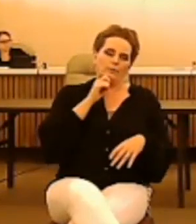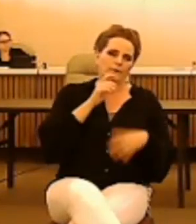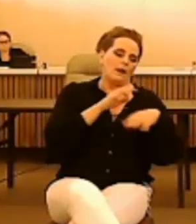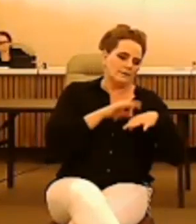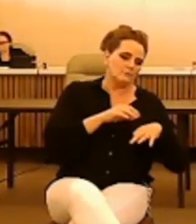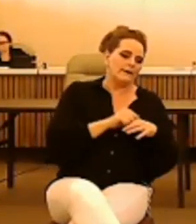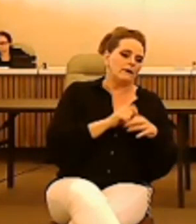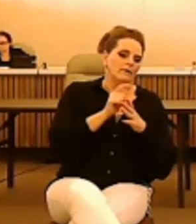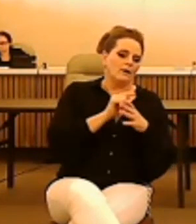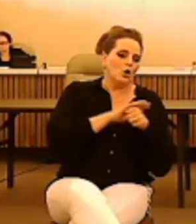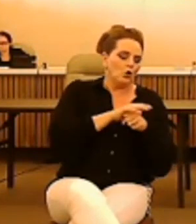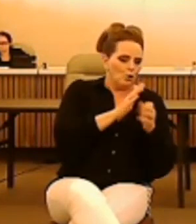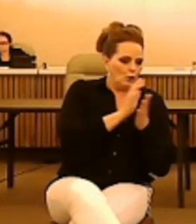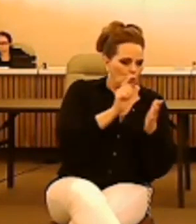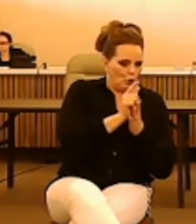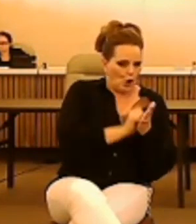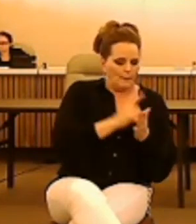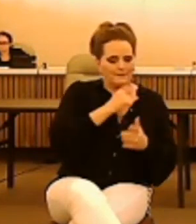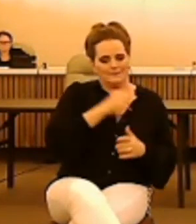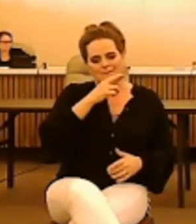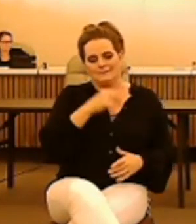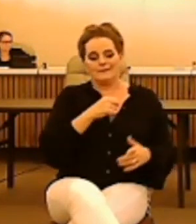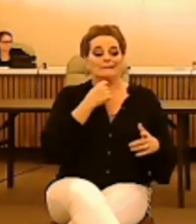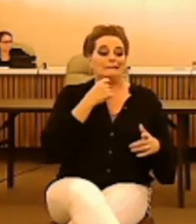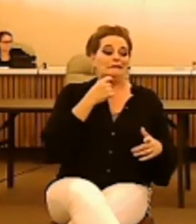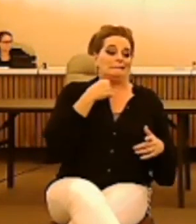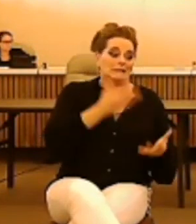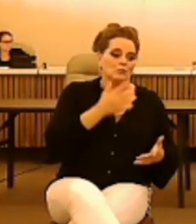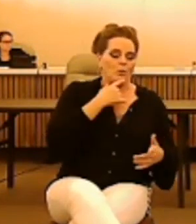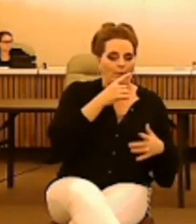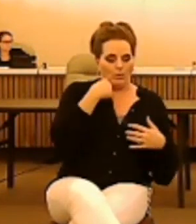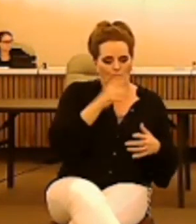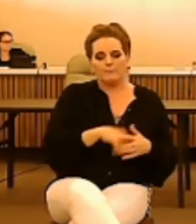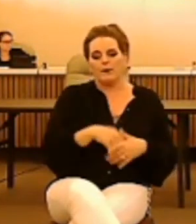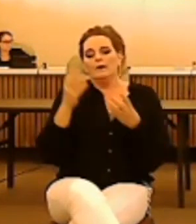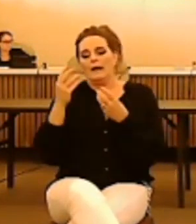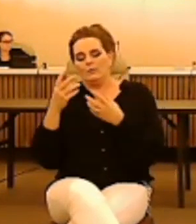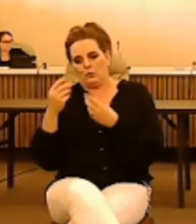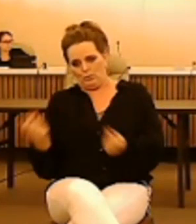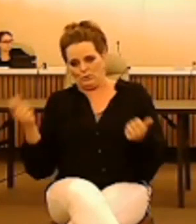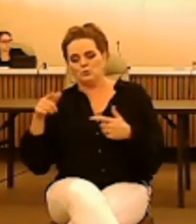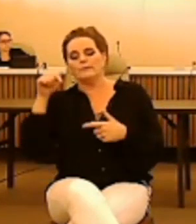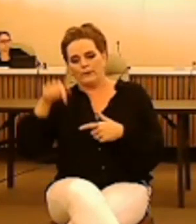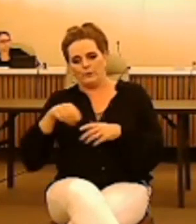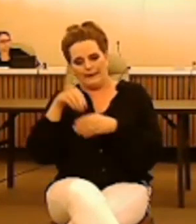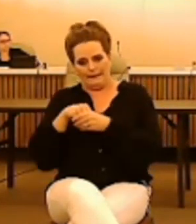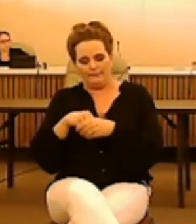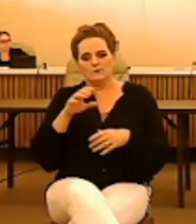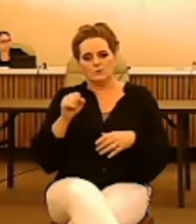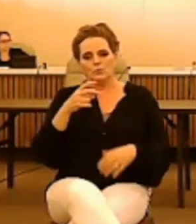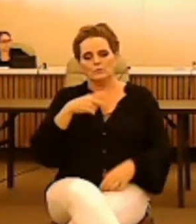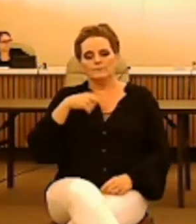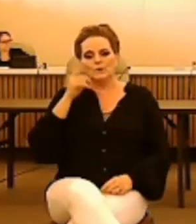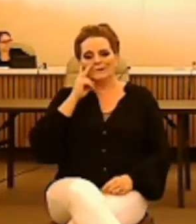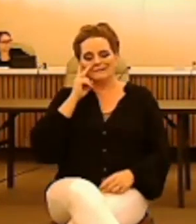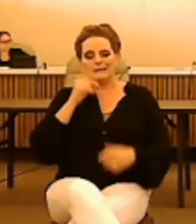local law because the local law just says here's what the code's going to look like, but in the resolution they're in there. So you will see